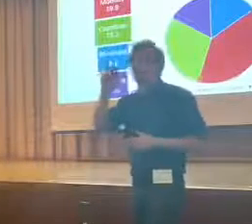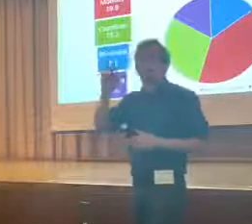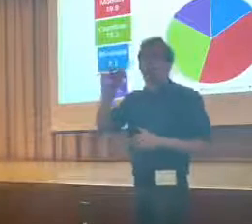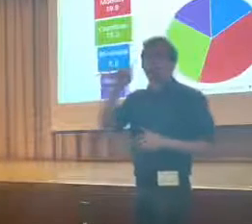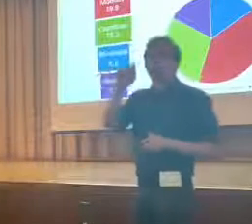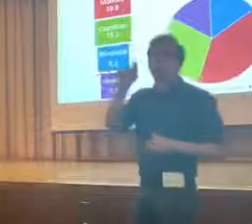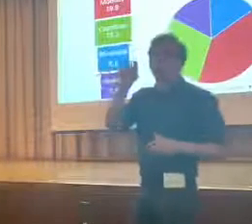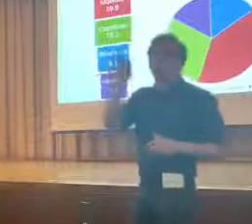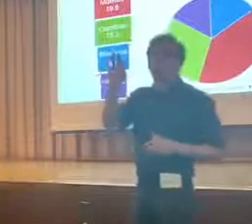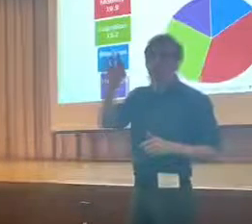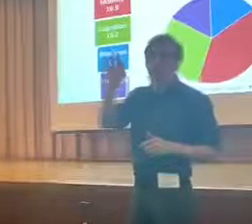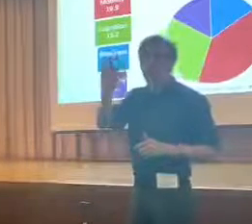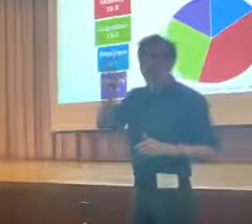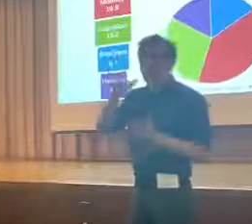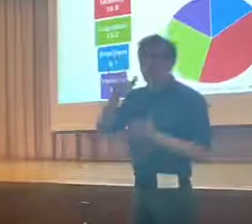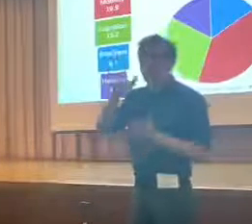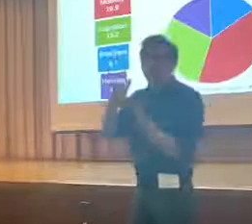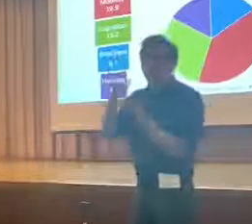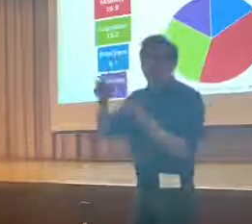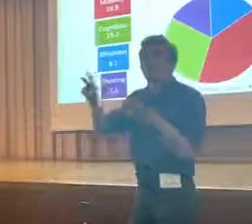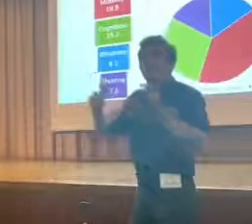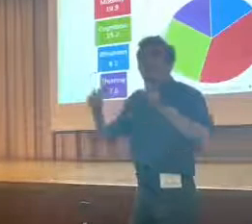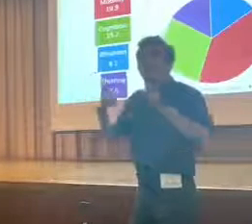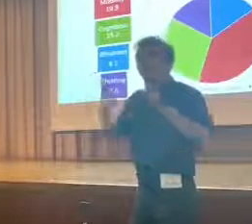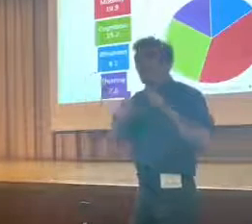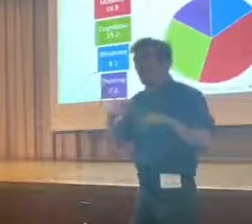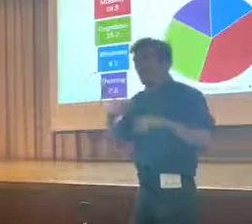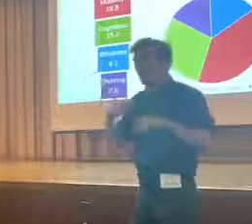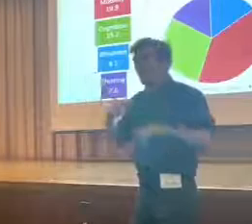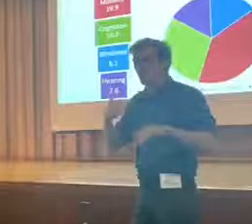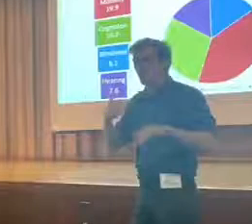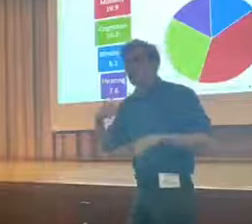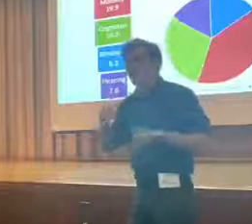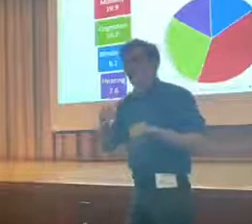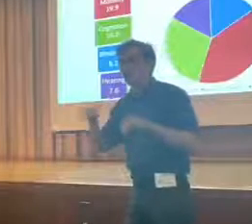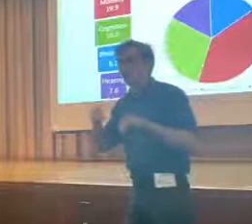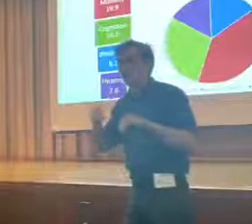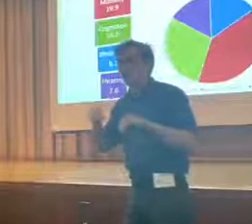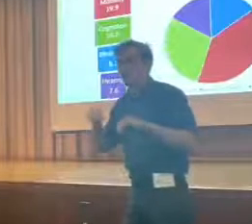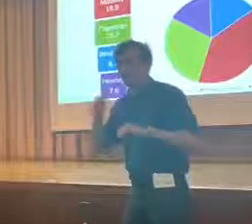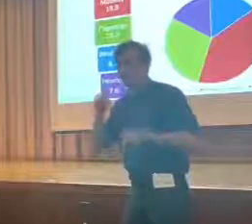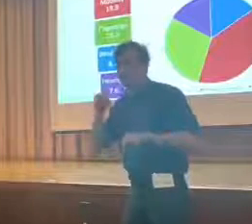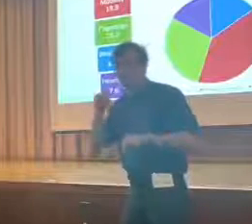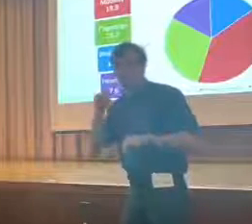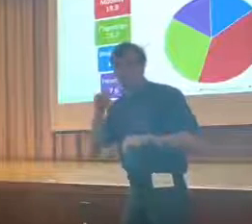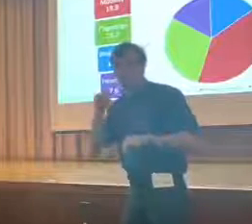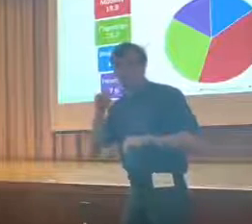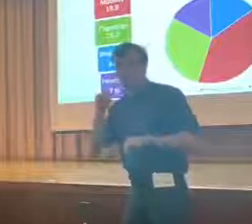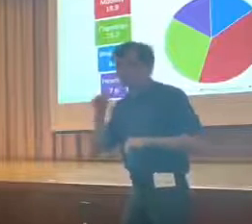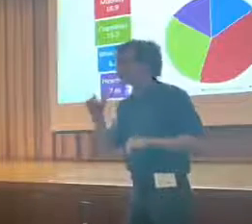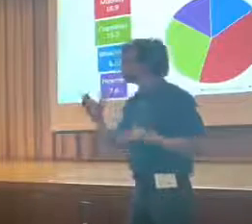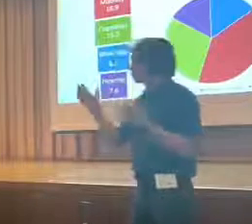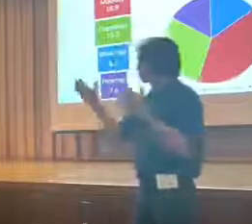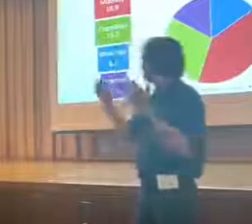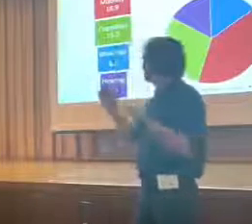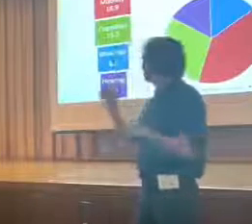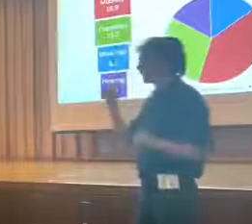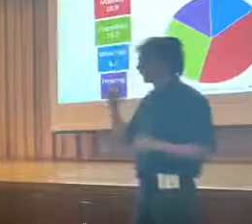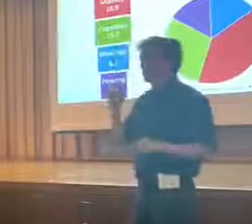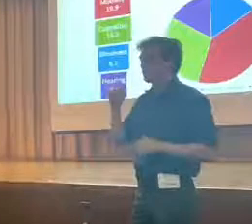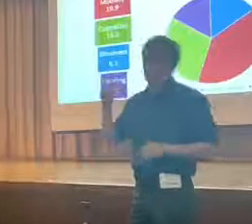with mobility disabilities. Not all impact computer use, but many do. 15.2 million live